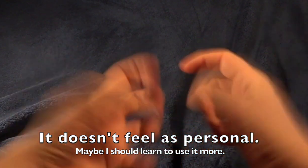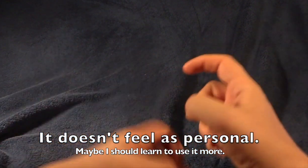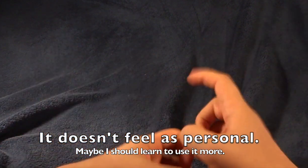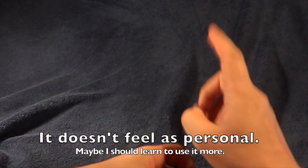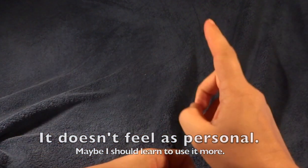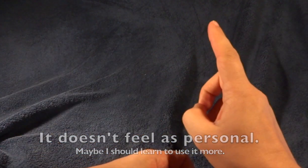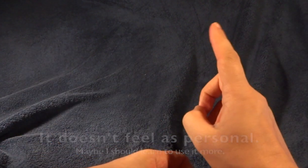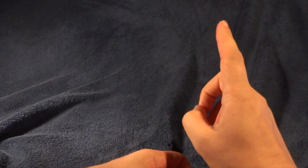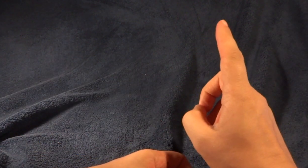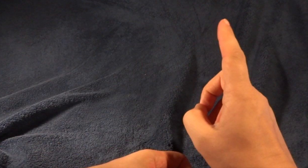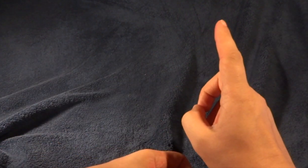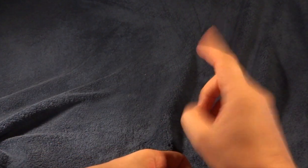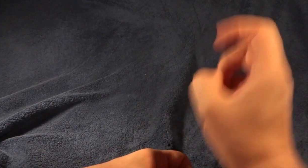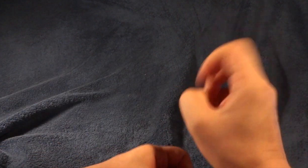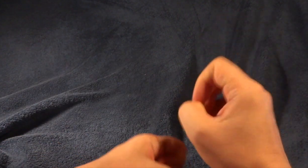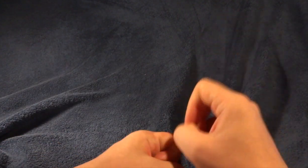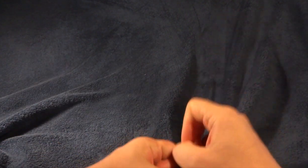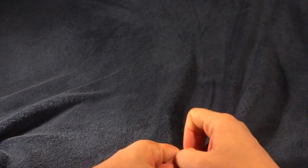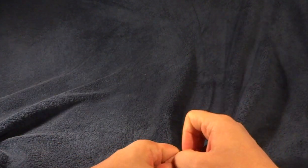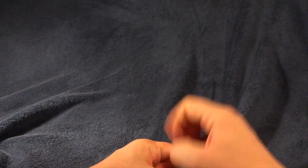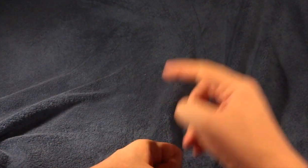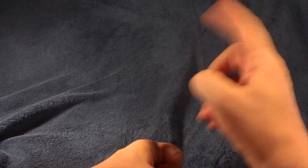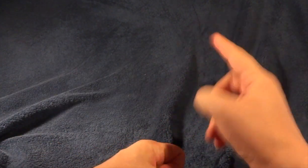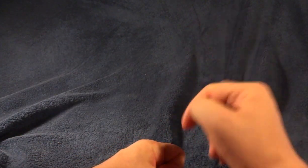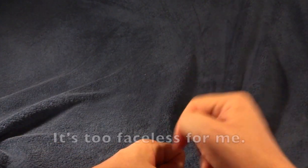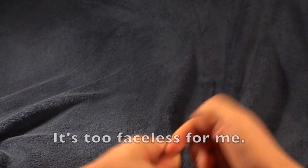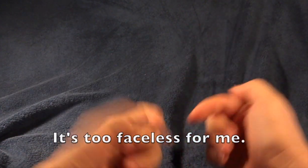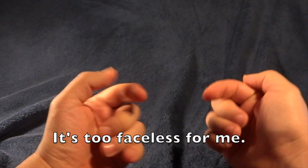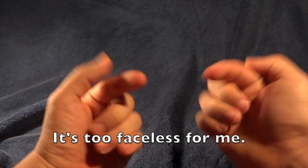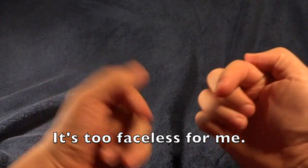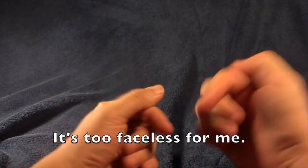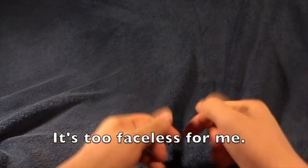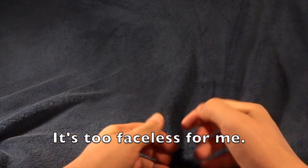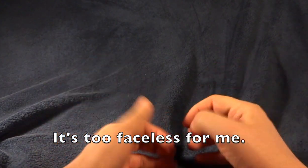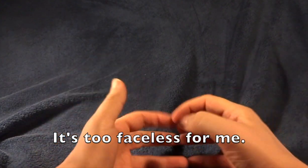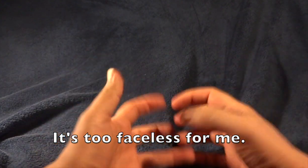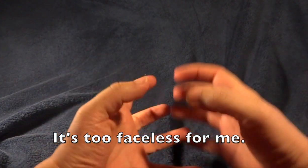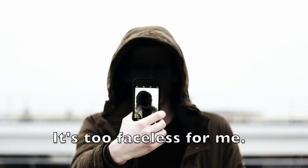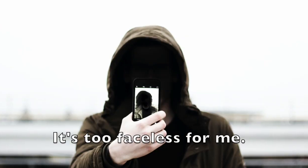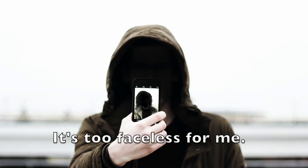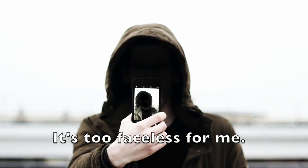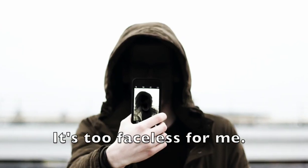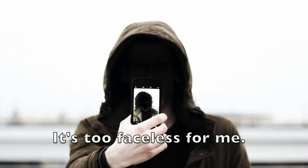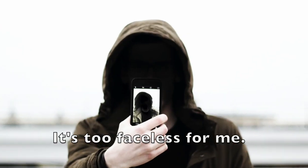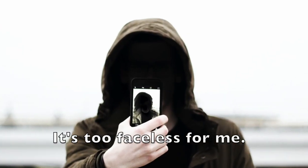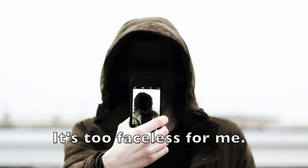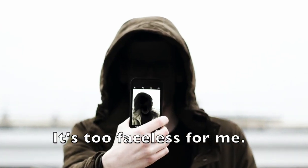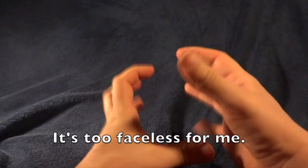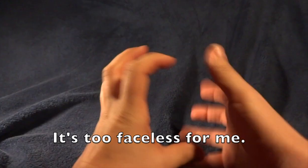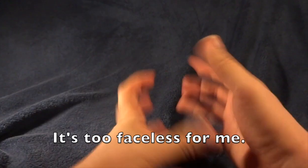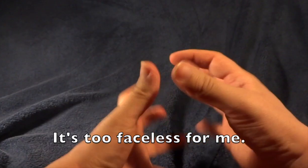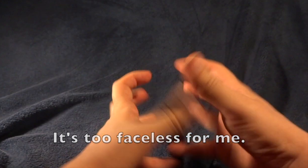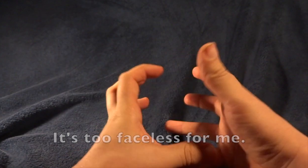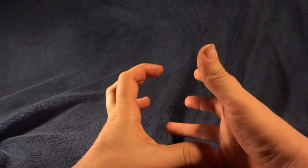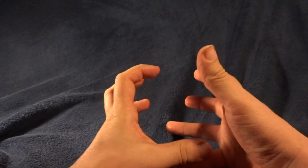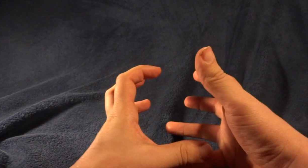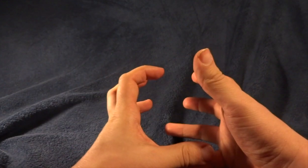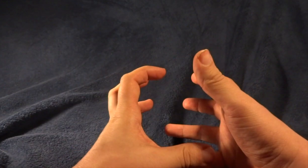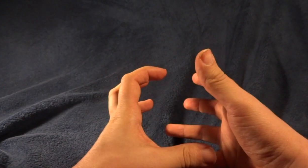if I put like button, you don't know that it was me, and this it's not so